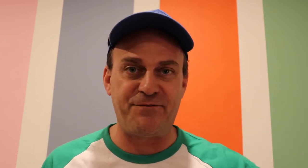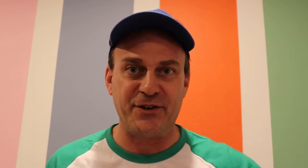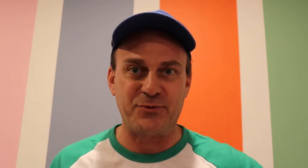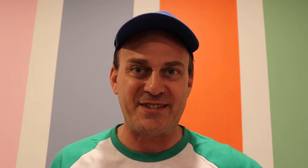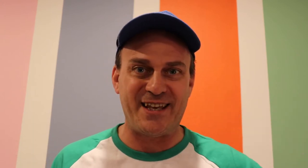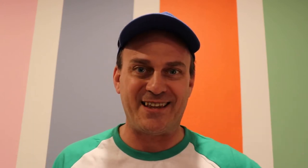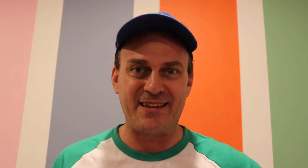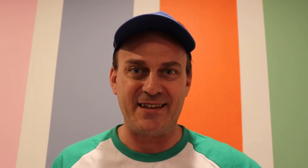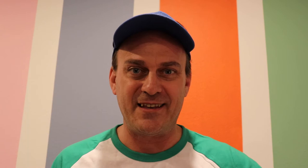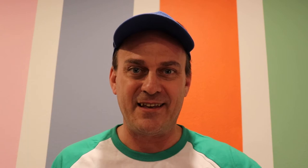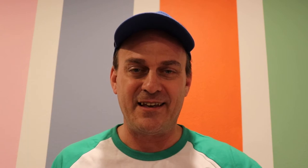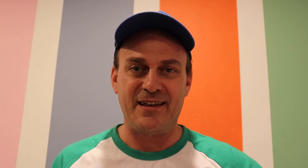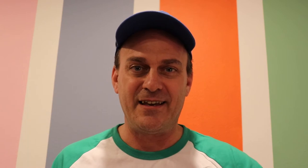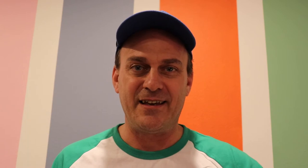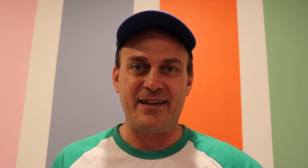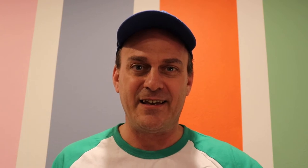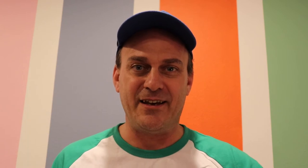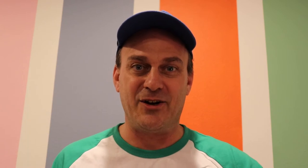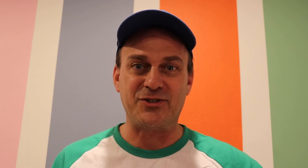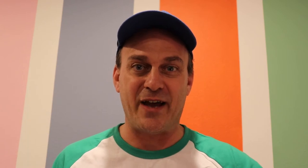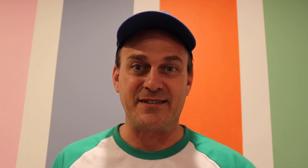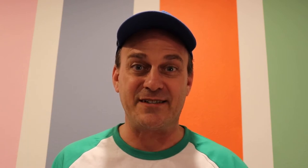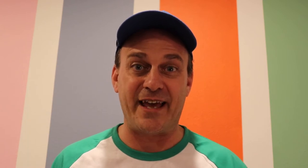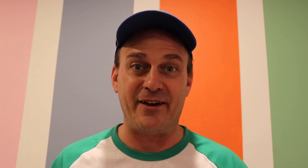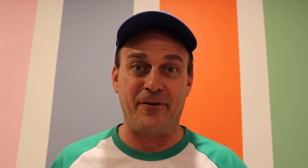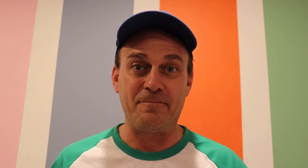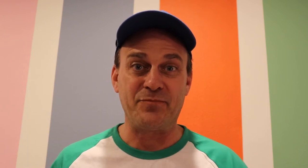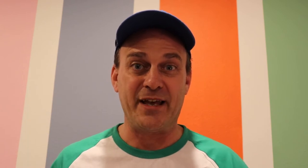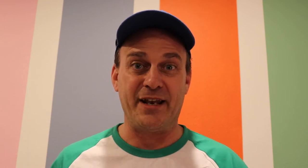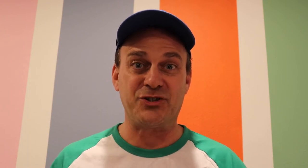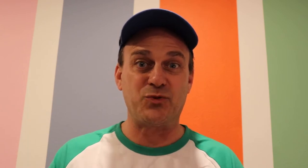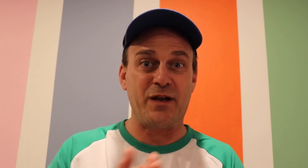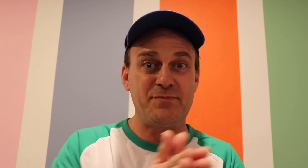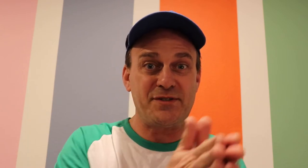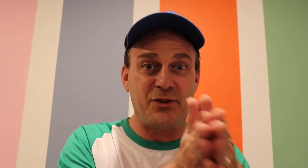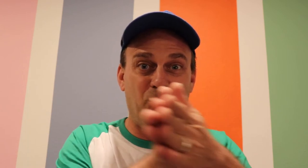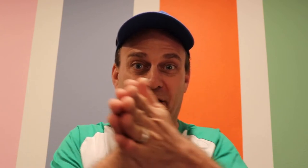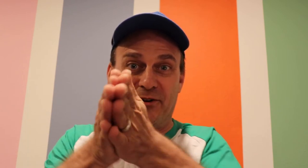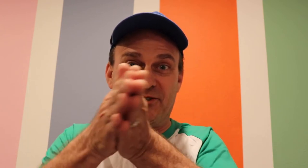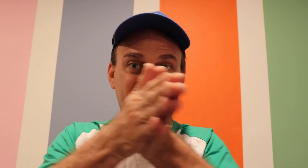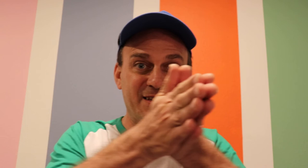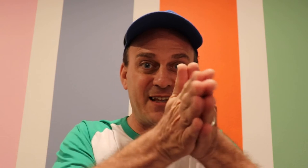filled with teeth. It also has a tail, and it swims in the water just like